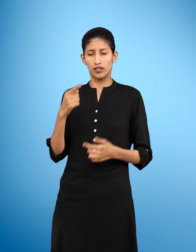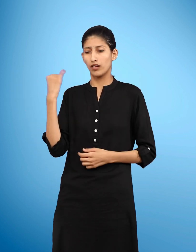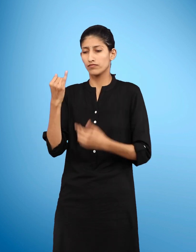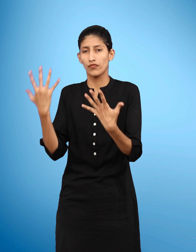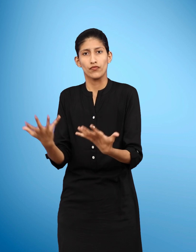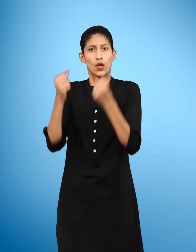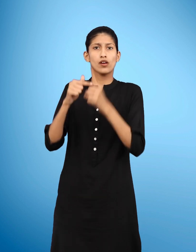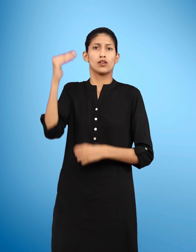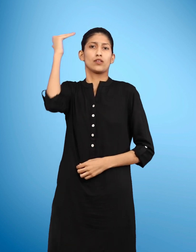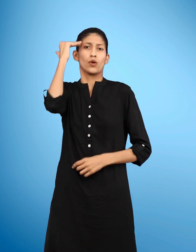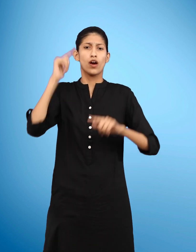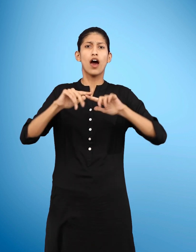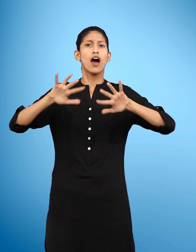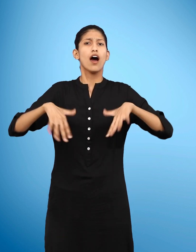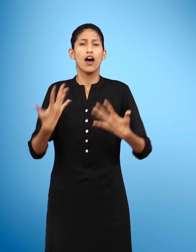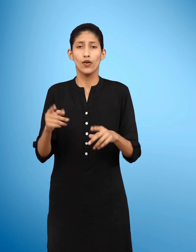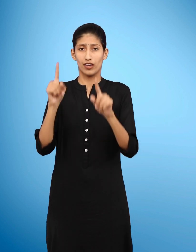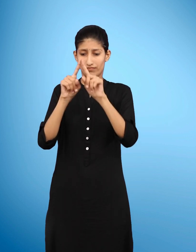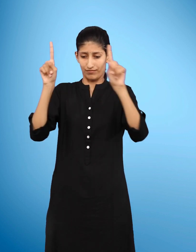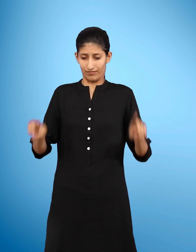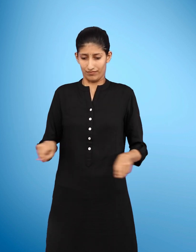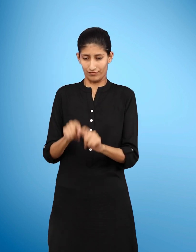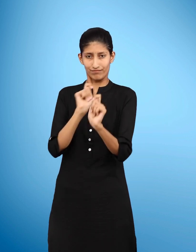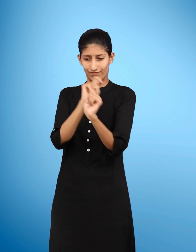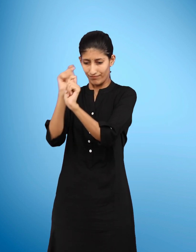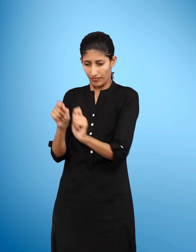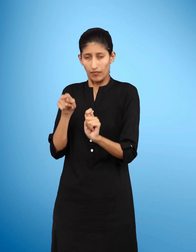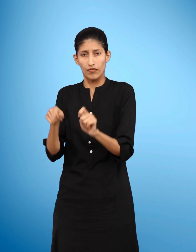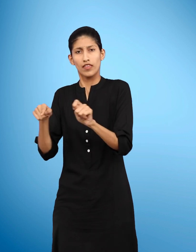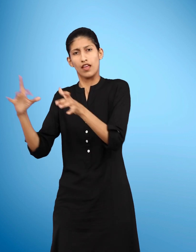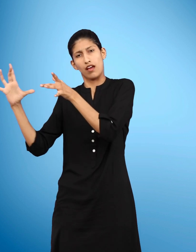We know about him from an inscription composed on behalf of his mother.